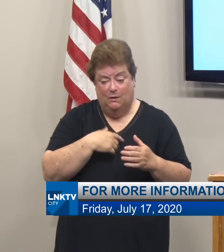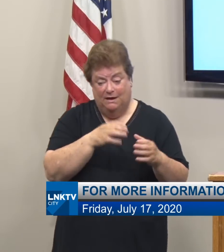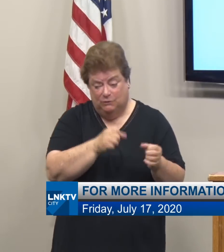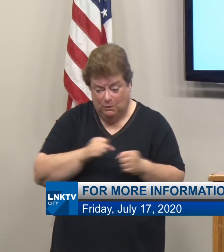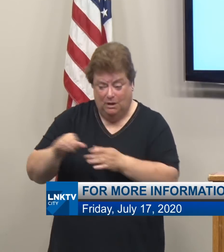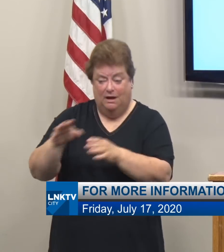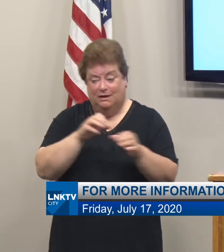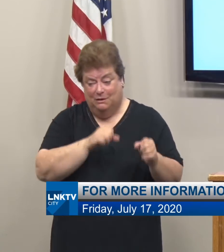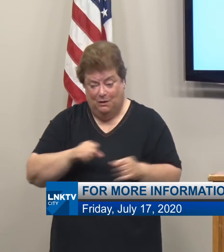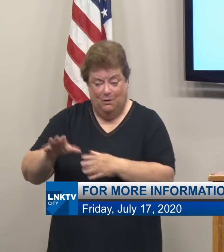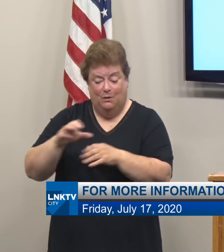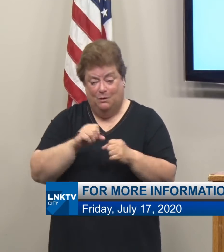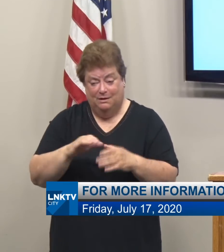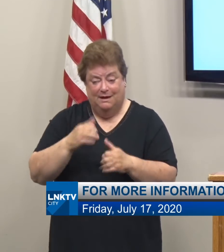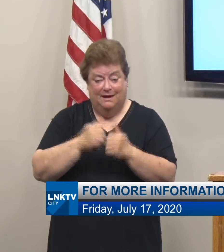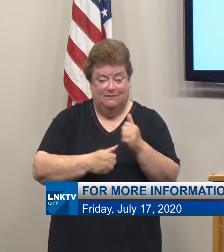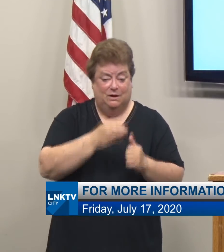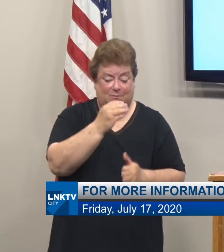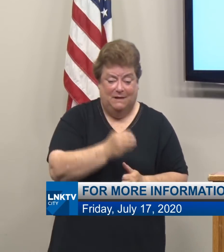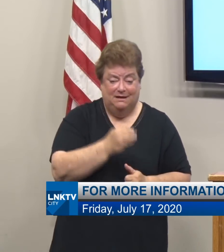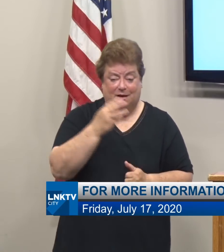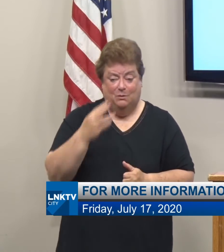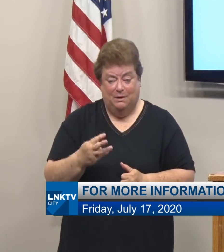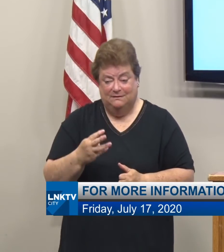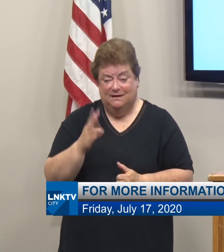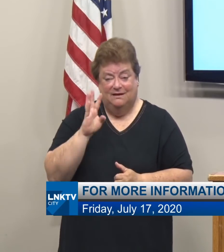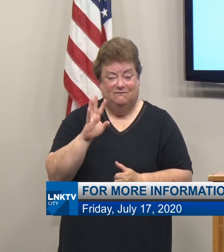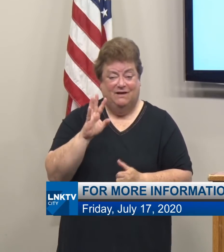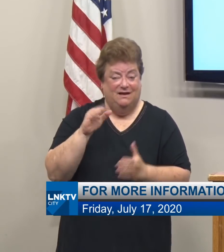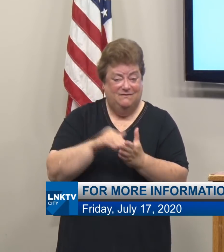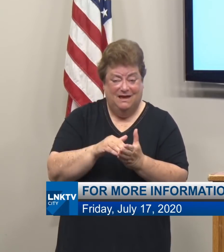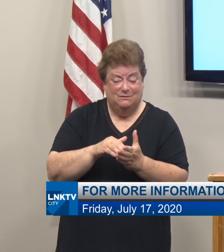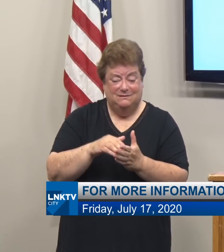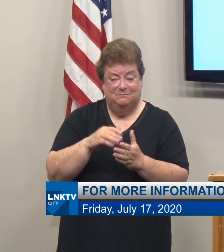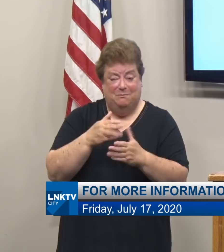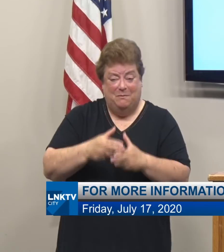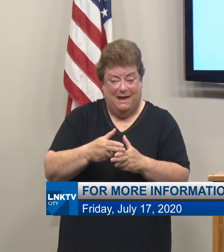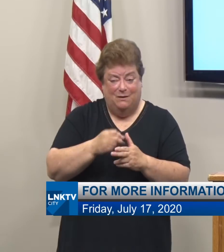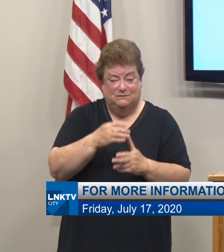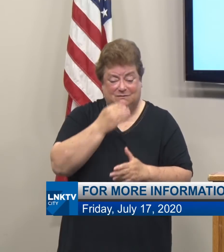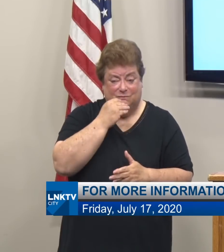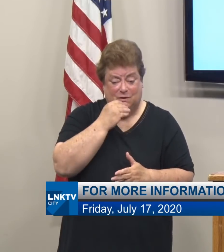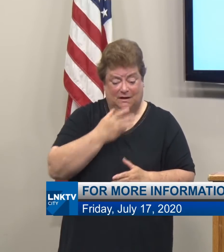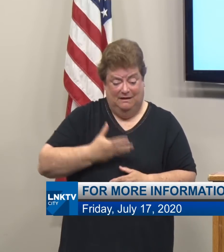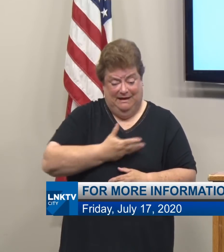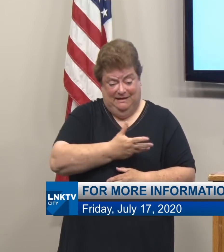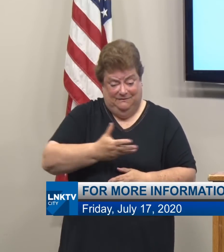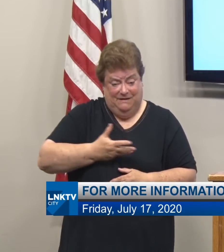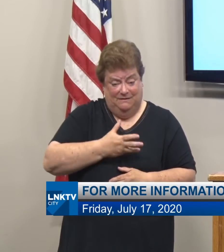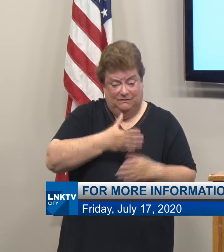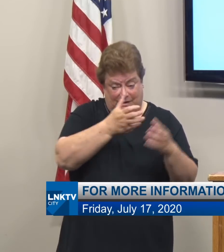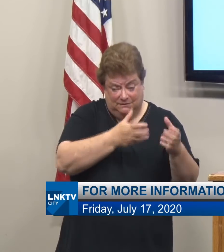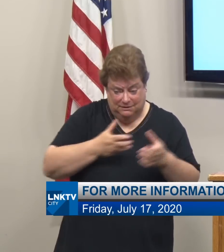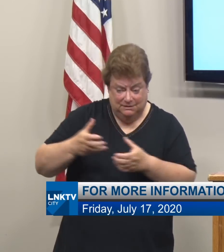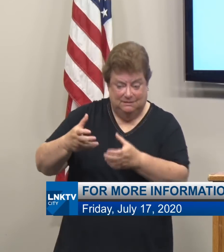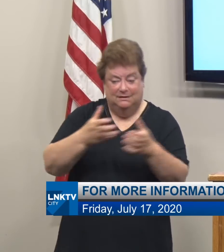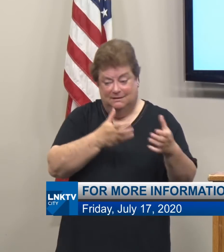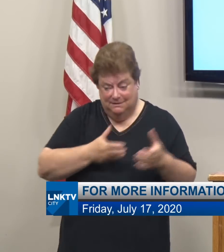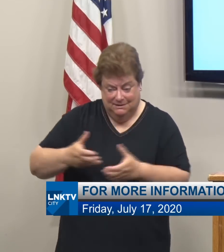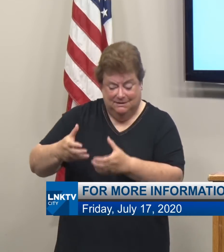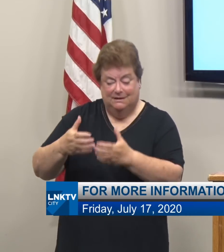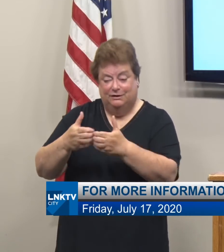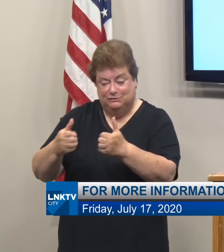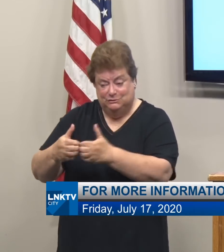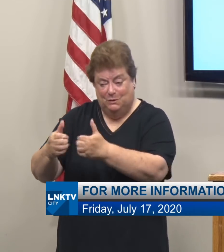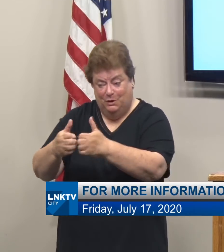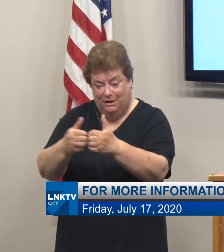that food. So every Monday, every Wednesday, over 5,000 pounds of food that the 5 of us have to lift, sort it out, put